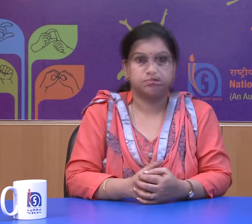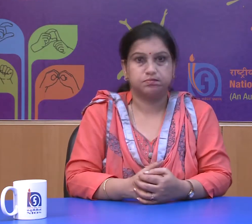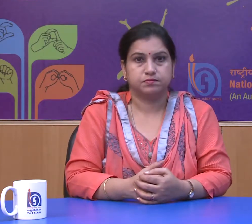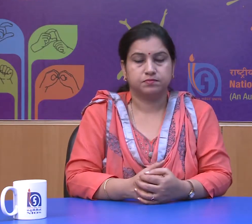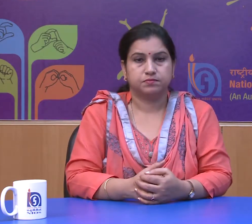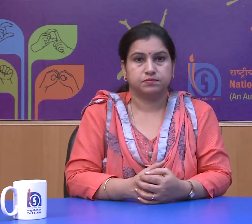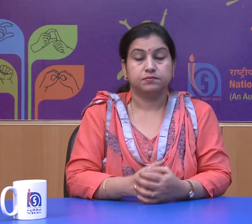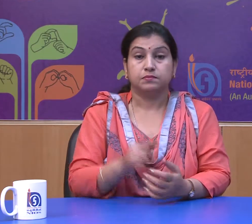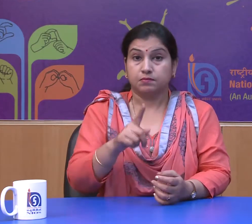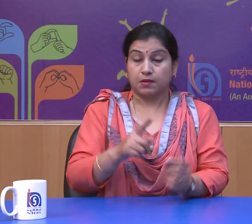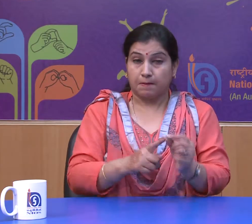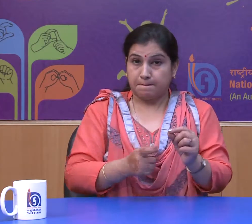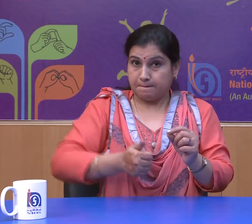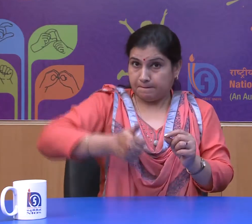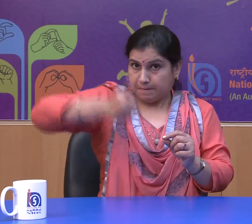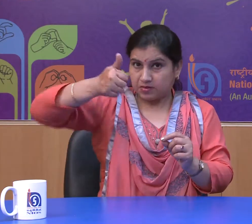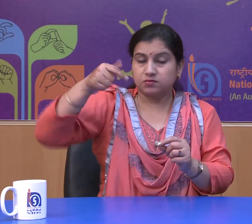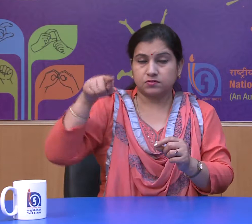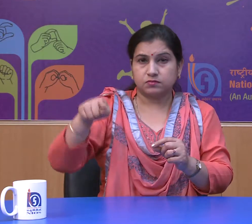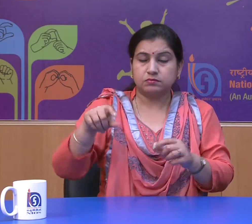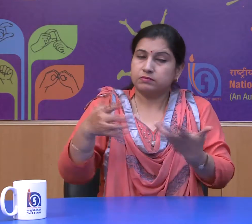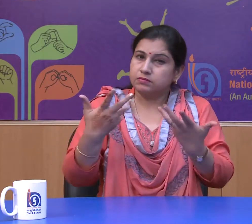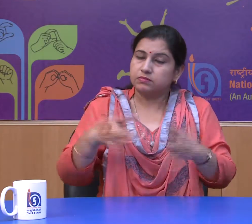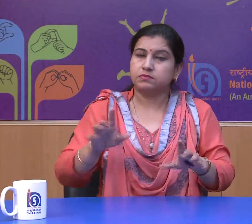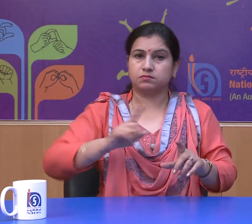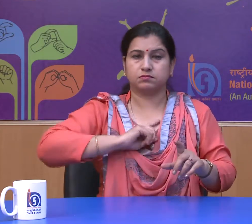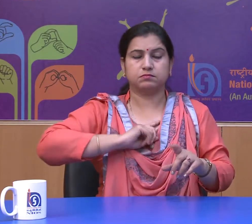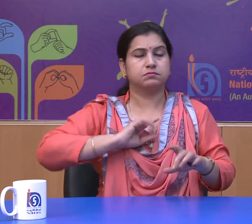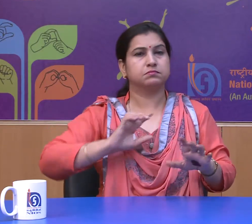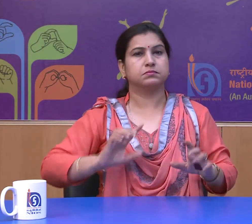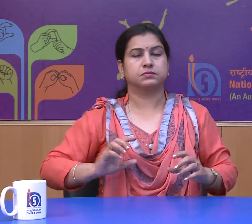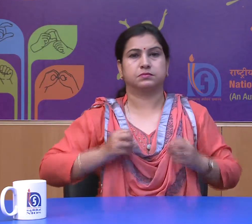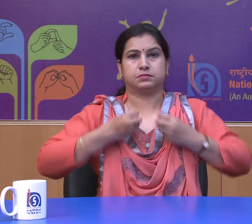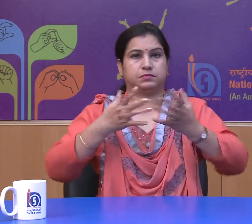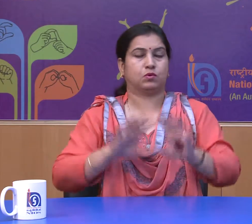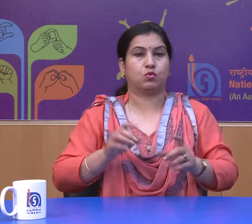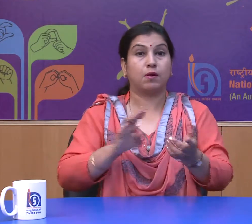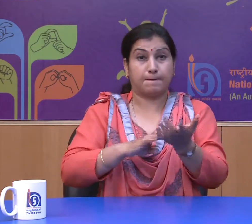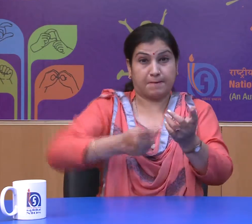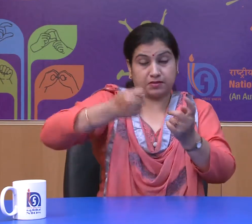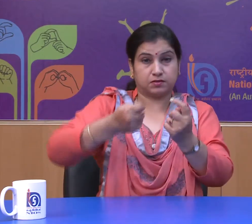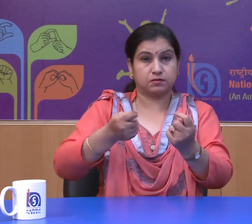The President cannot act without the advice of the Council of